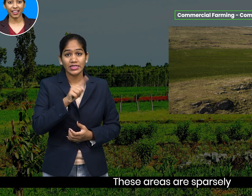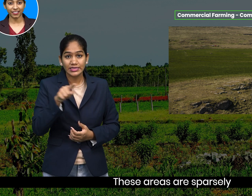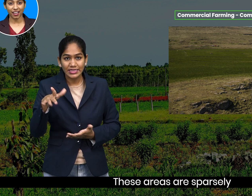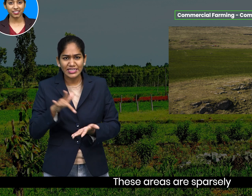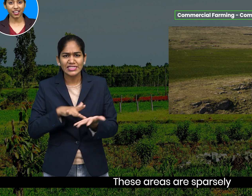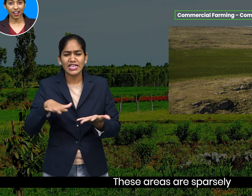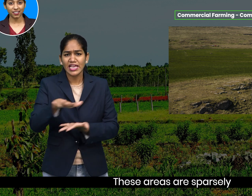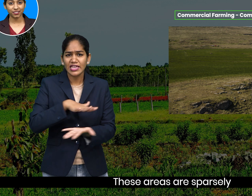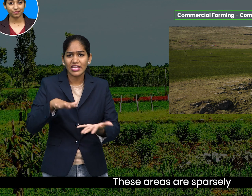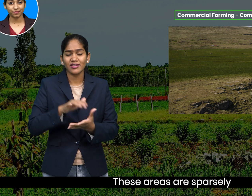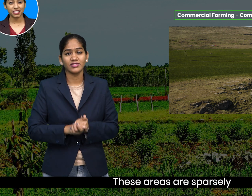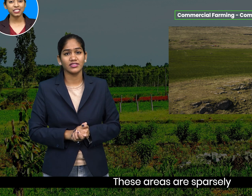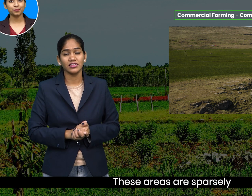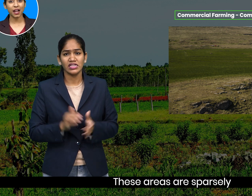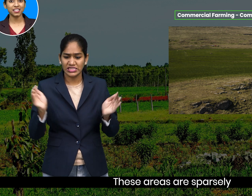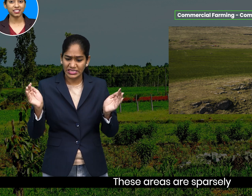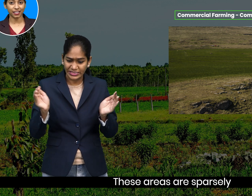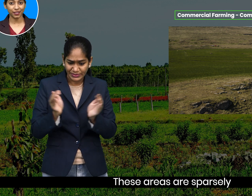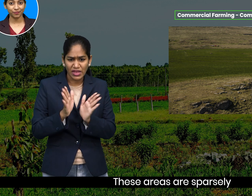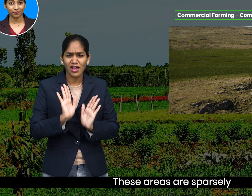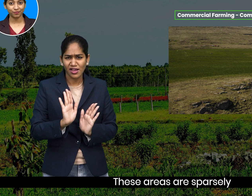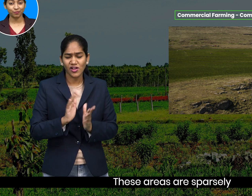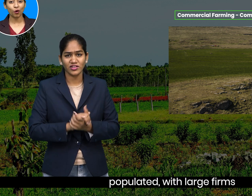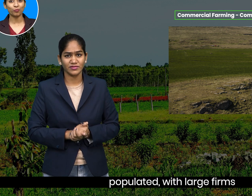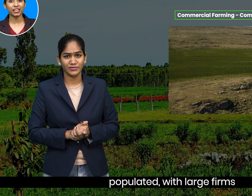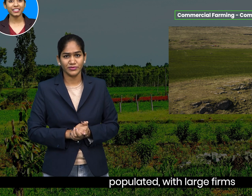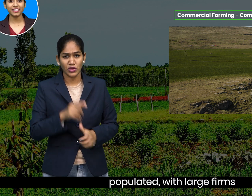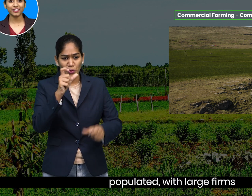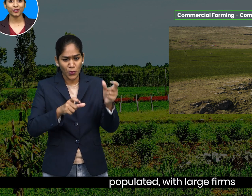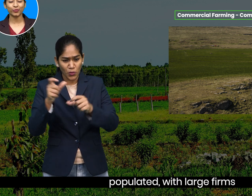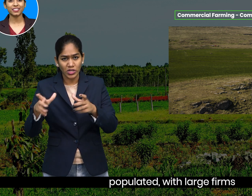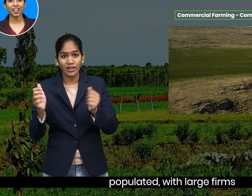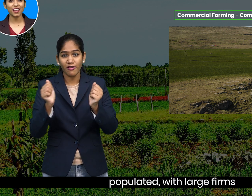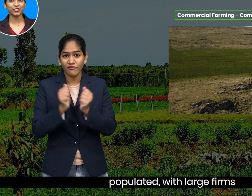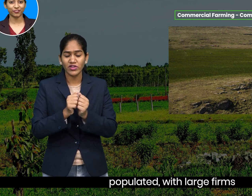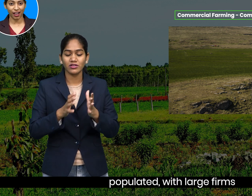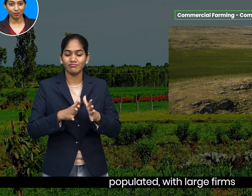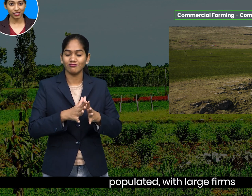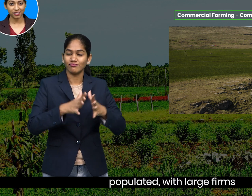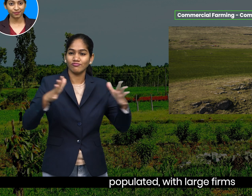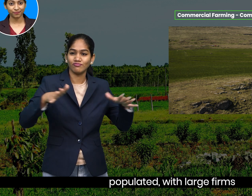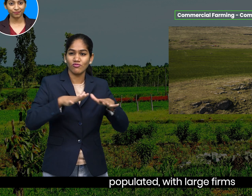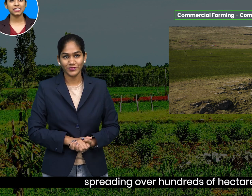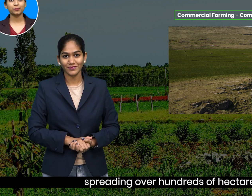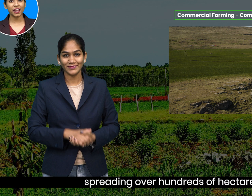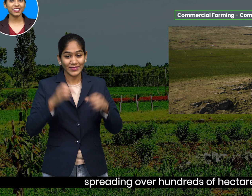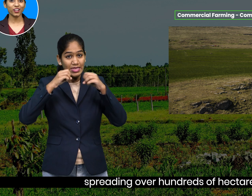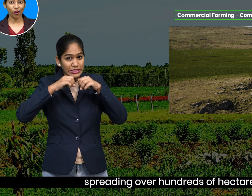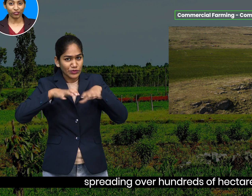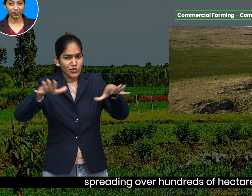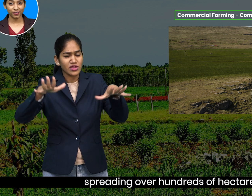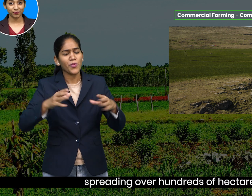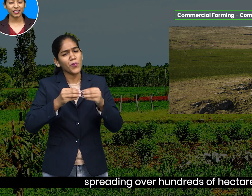These areas are sparsely populated with large farms